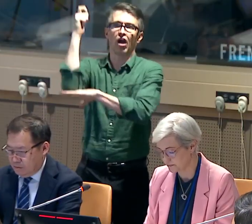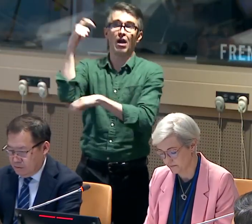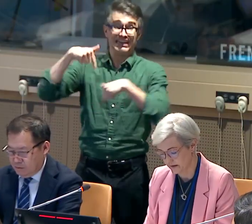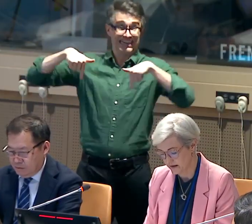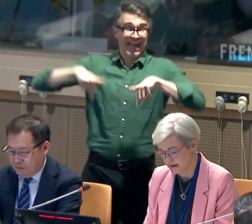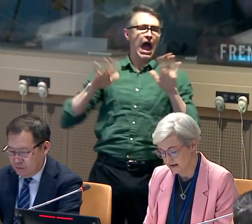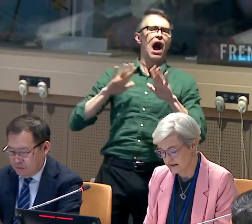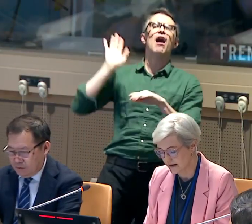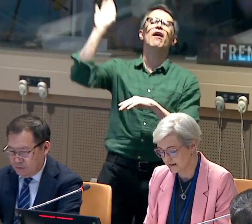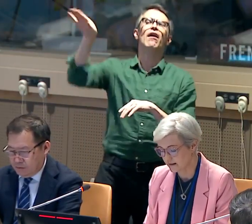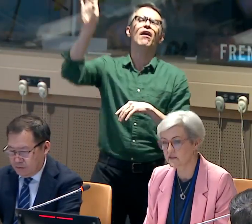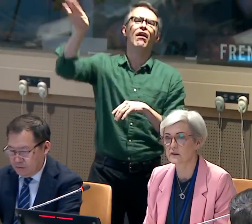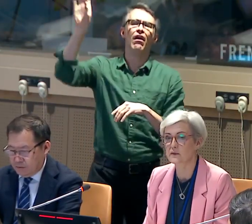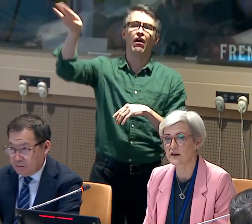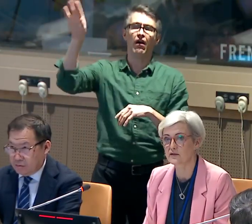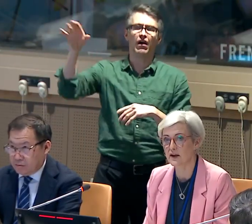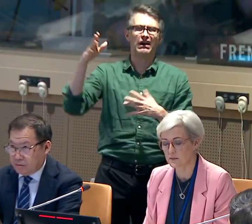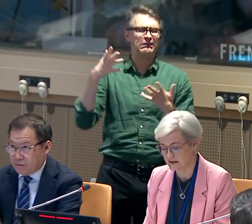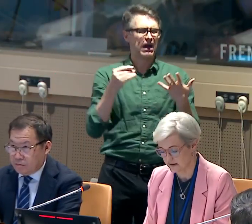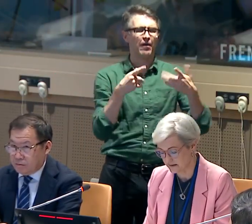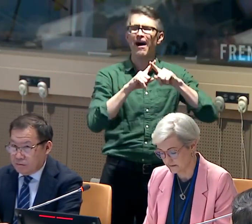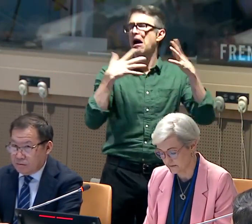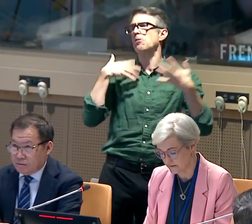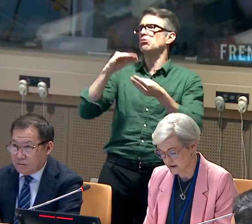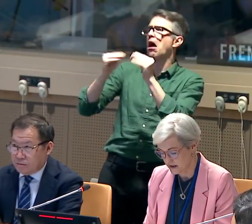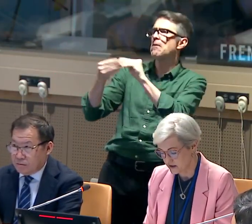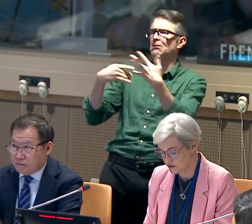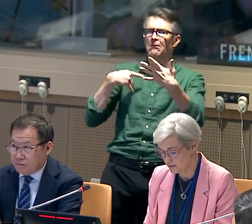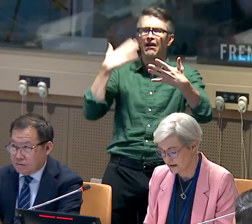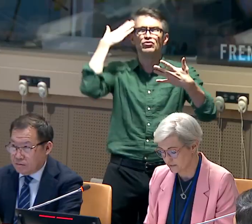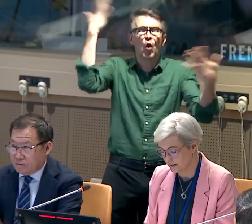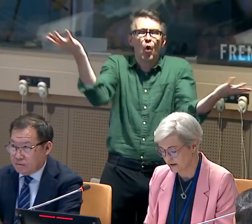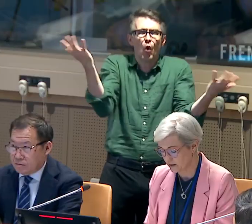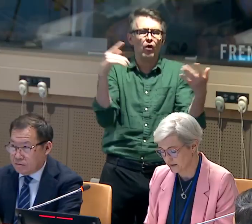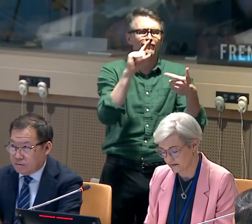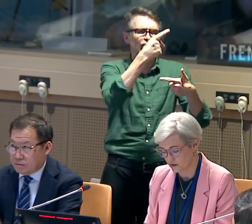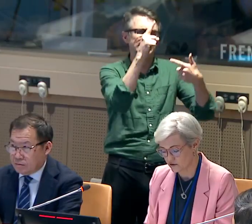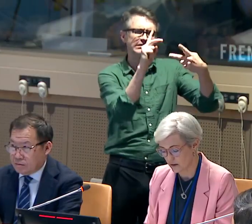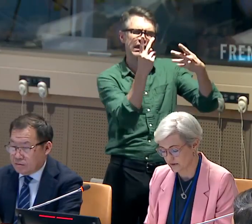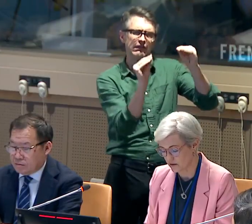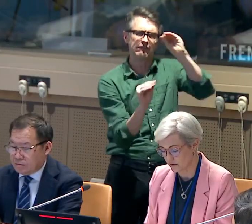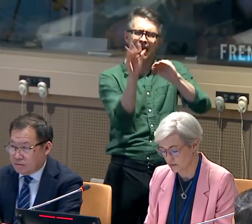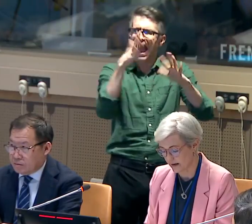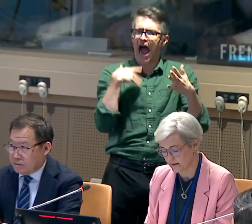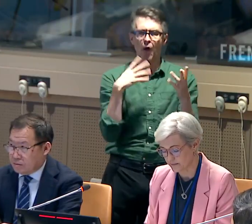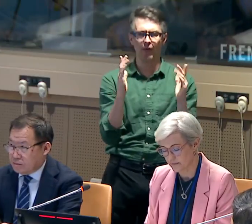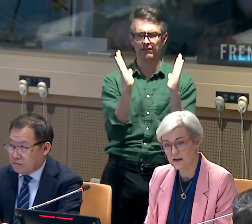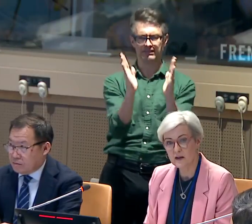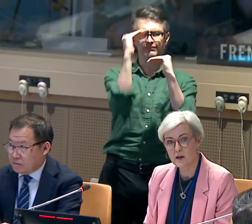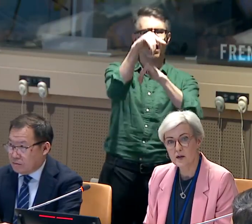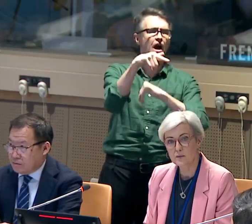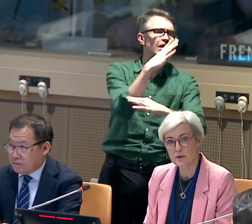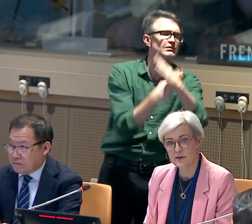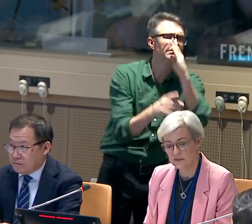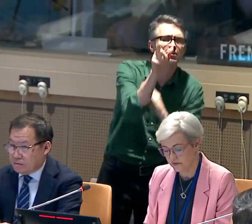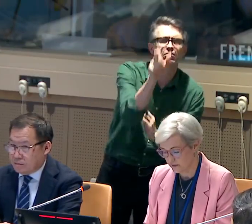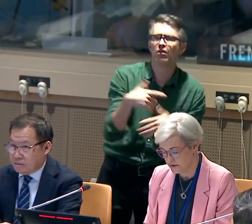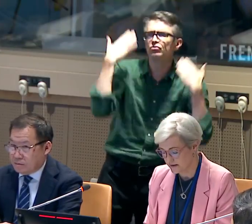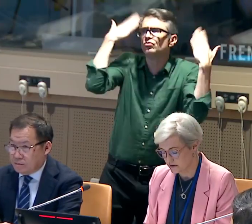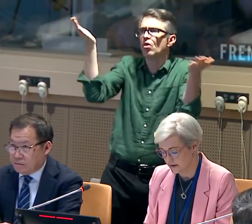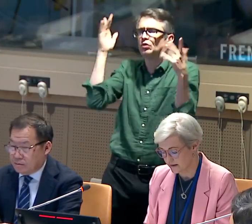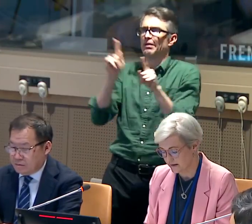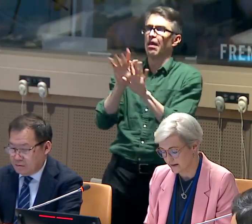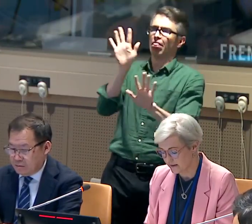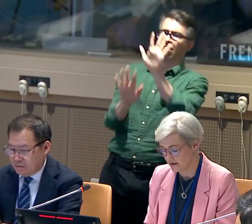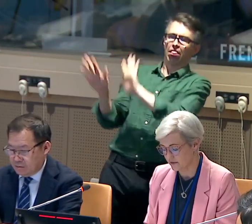unclear. Data systems are fragmented. Too many people are missed or dropped along the way. Persons